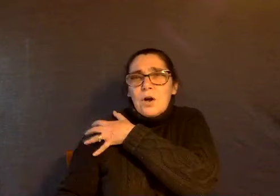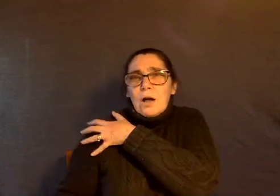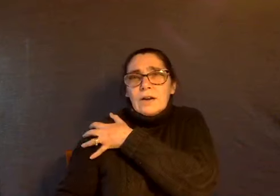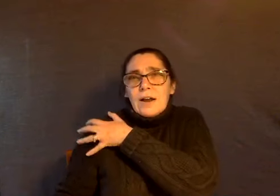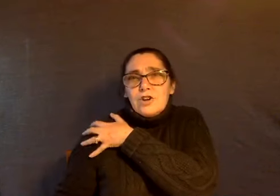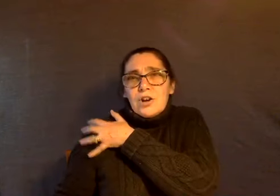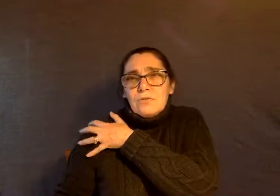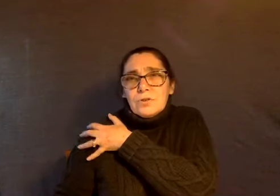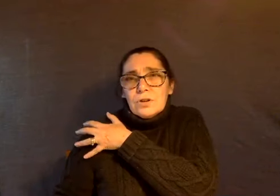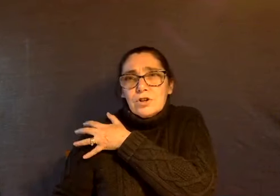called on a general's?